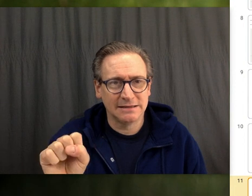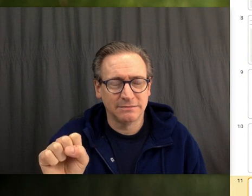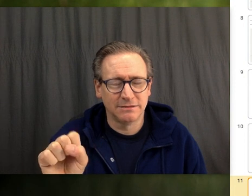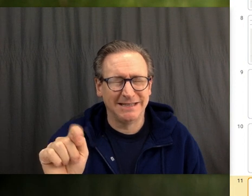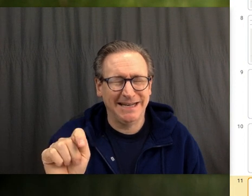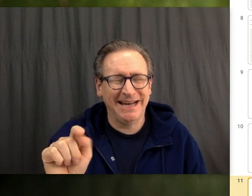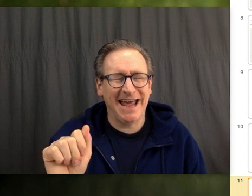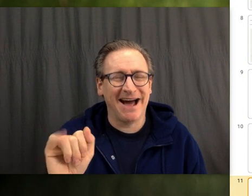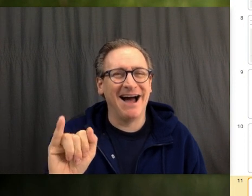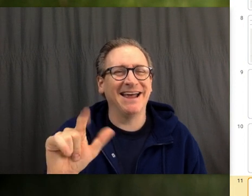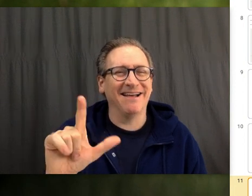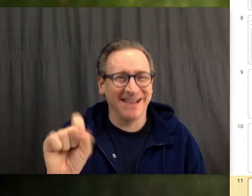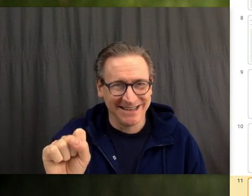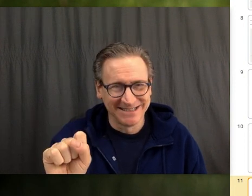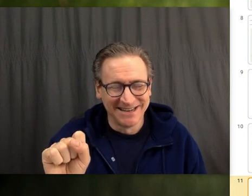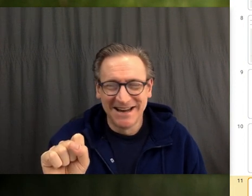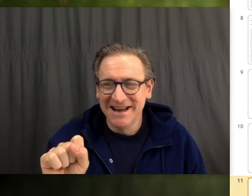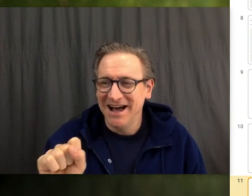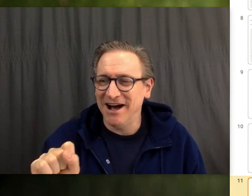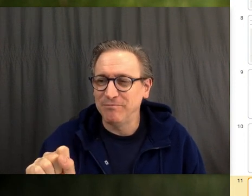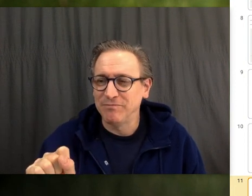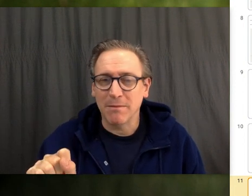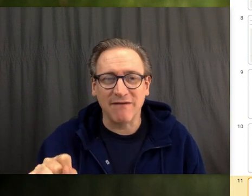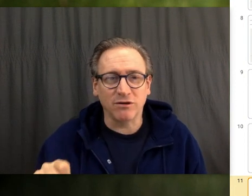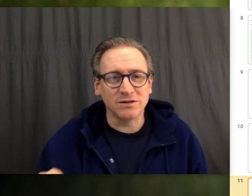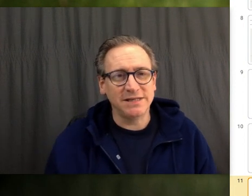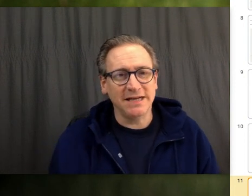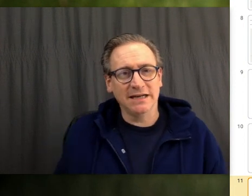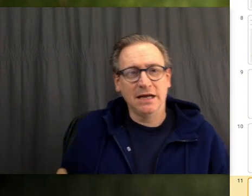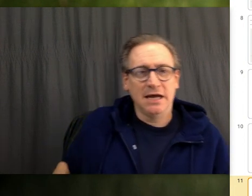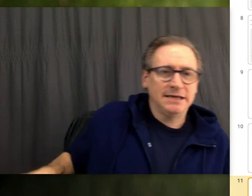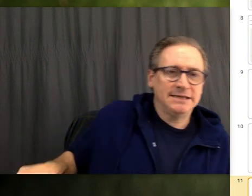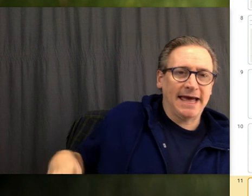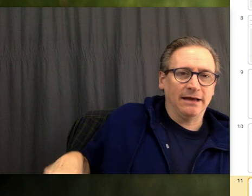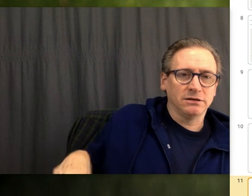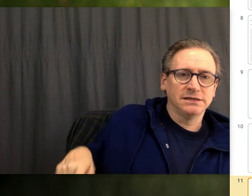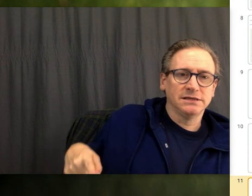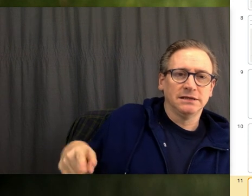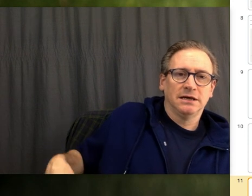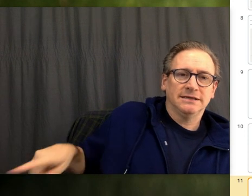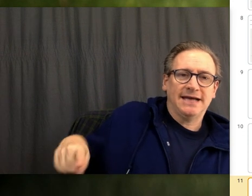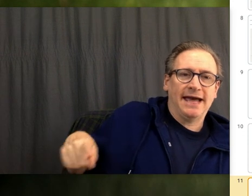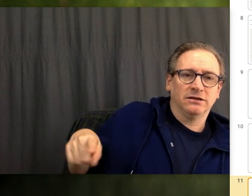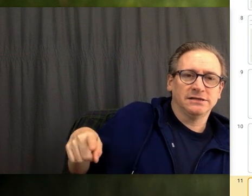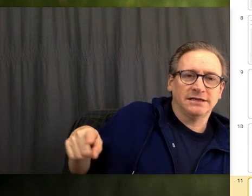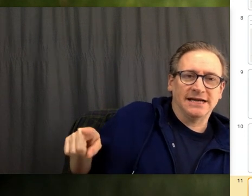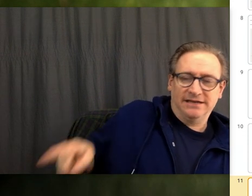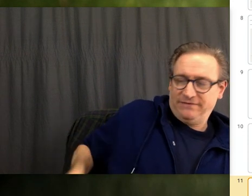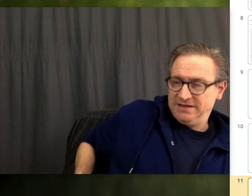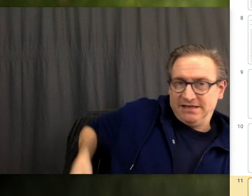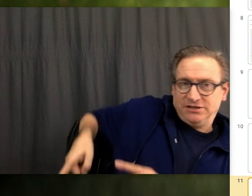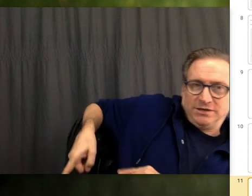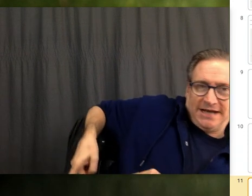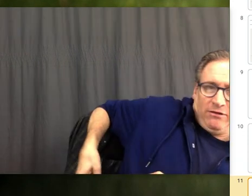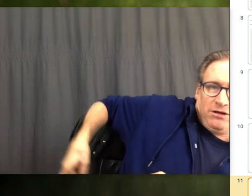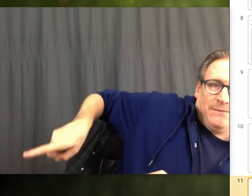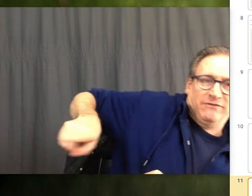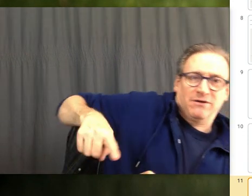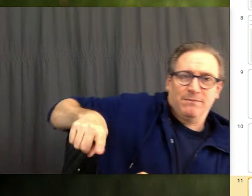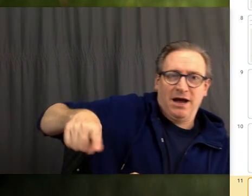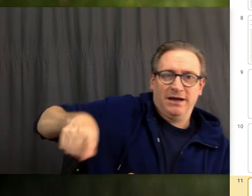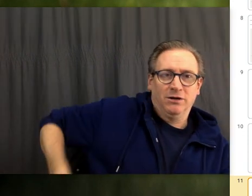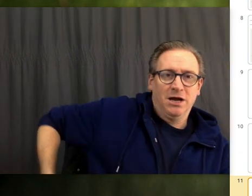T-A-L-E-S, T-A-I-L-S. I've also seen tails as if this is your tail